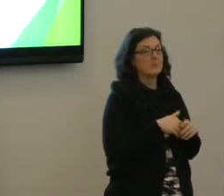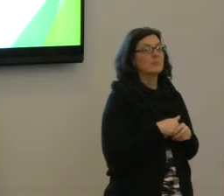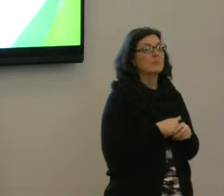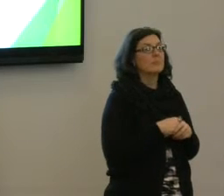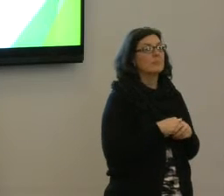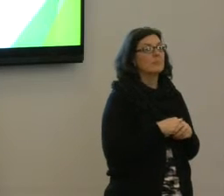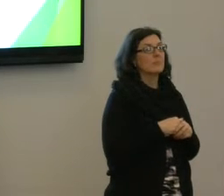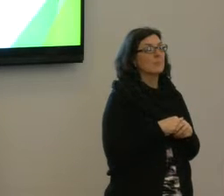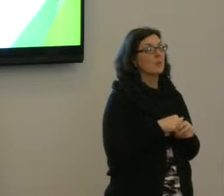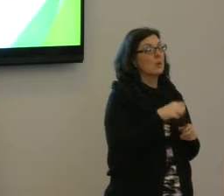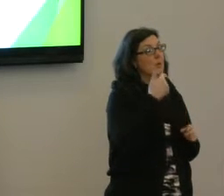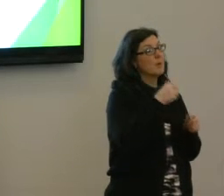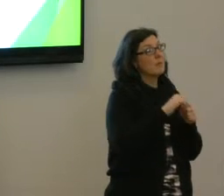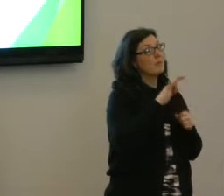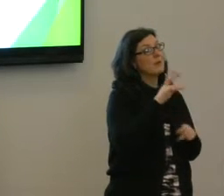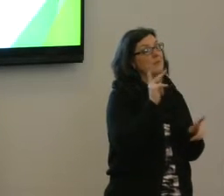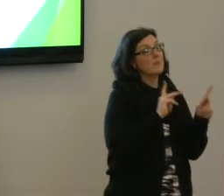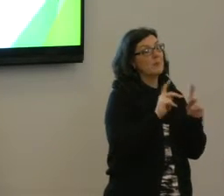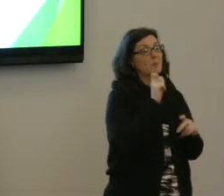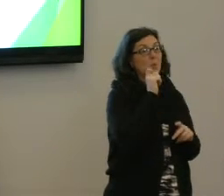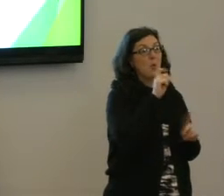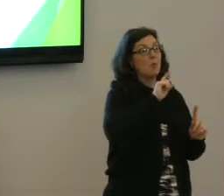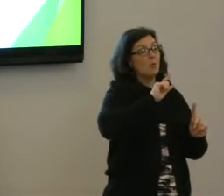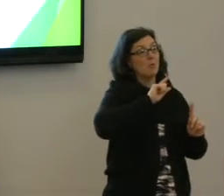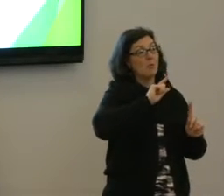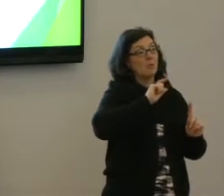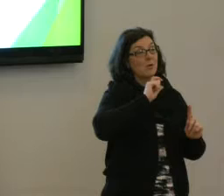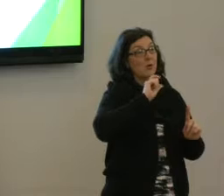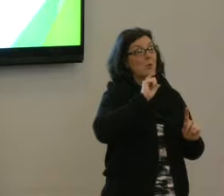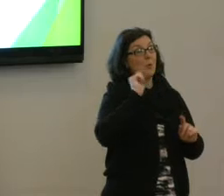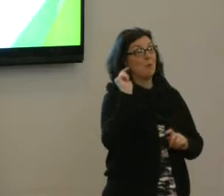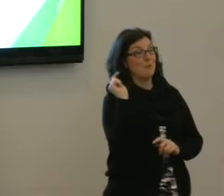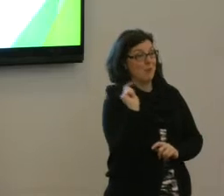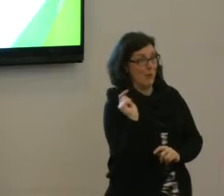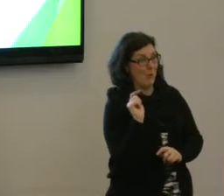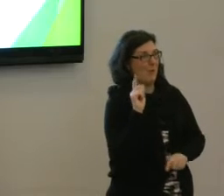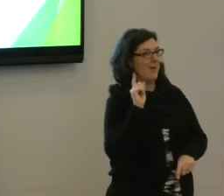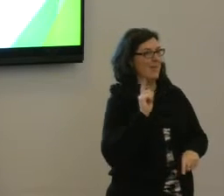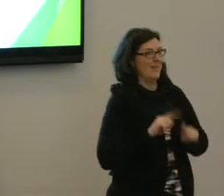remember, if people can't go, they won't come.